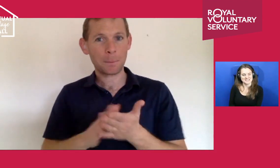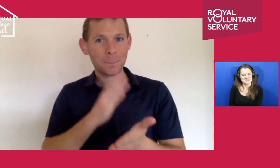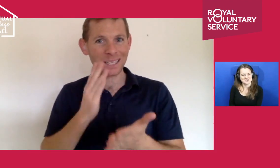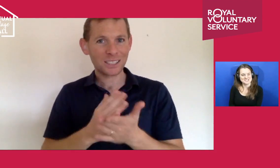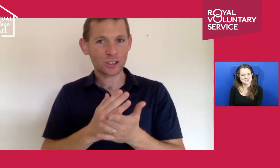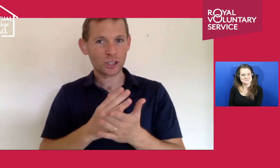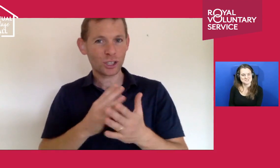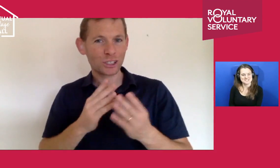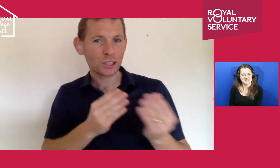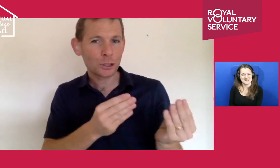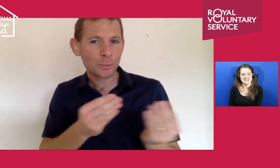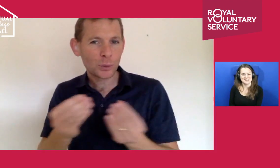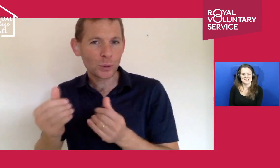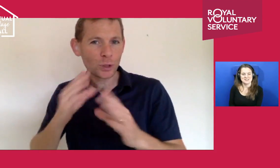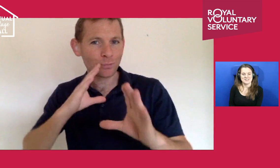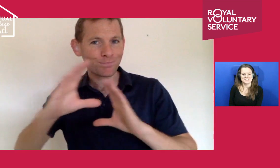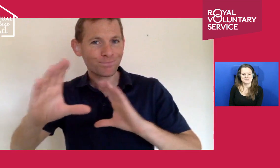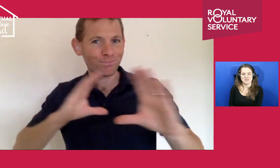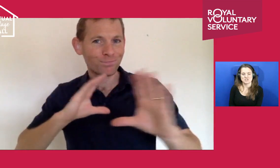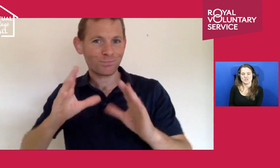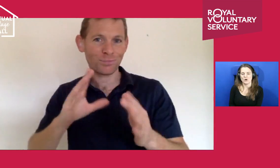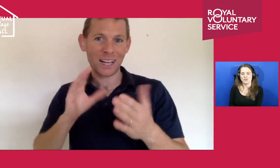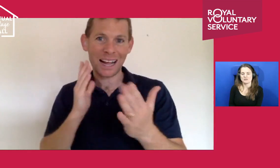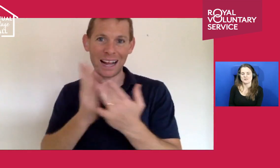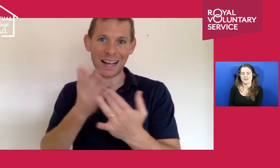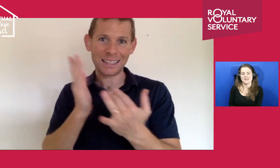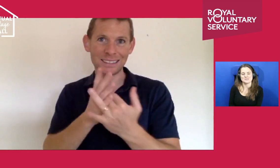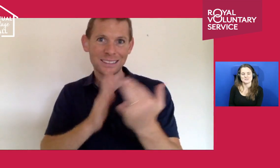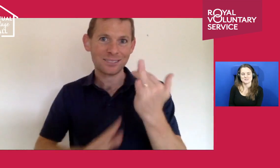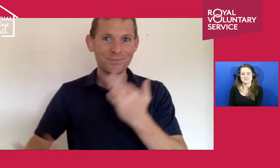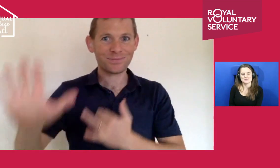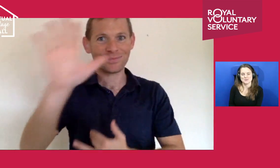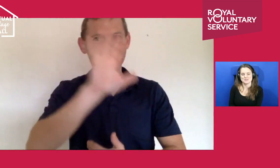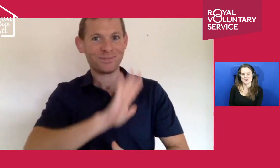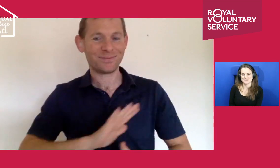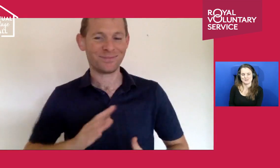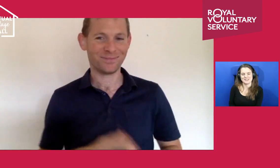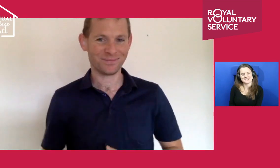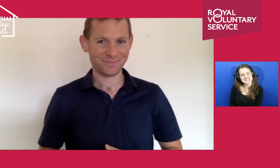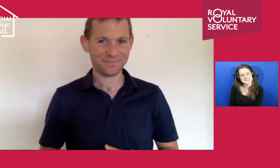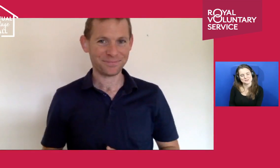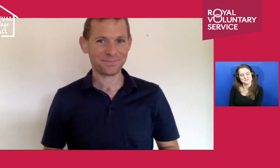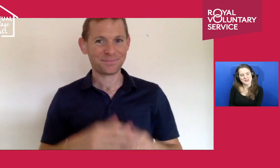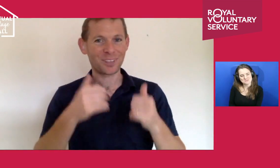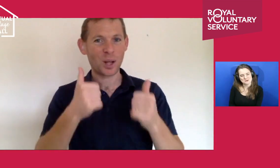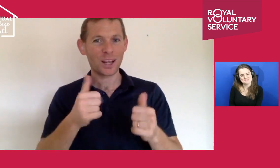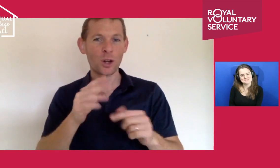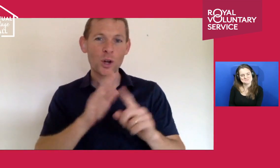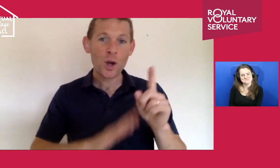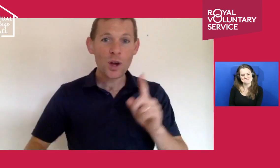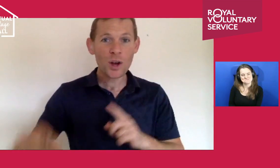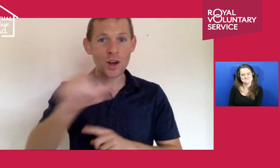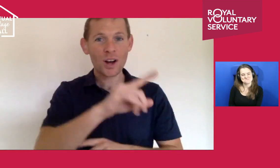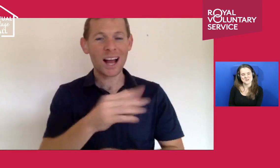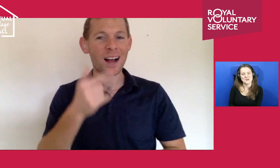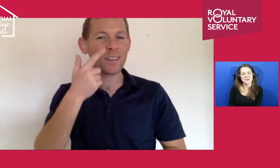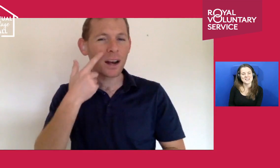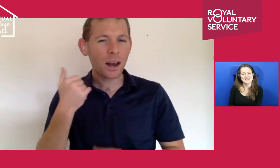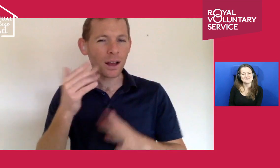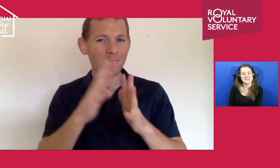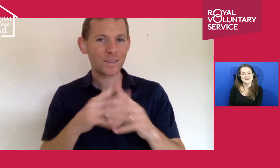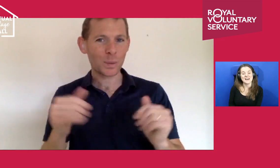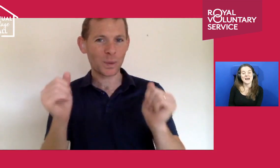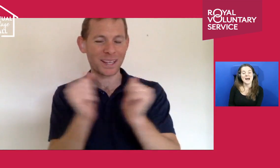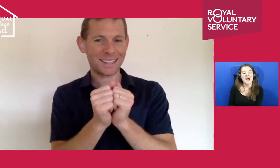And thank you to our interpreter today, here to make sure that all the communication was as smooth as possible and accessible for everyone. All